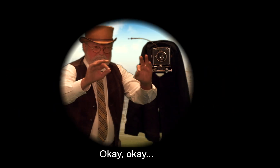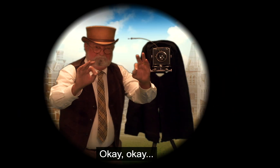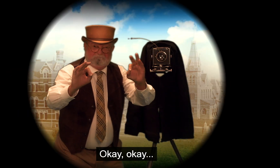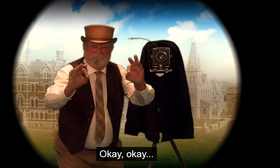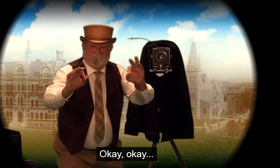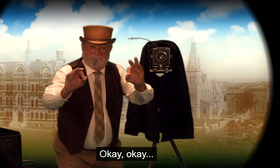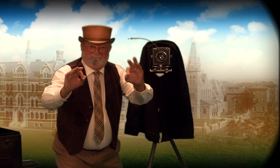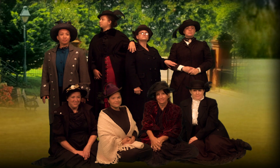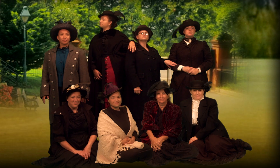Okay.